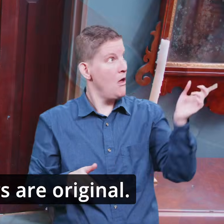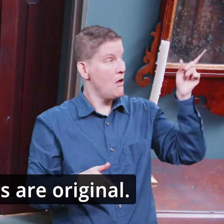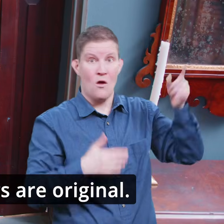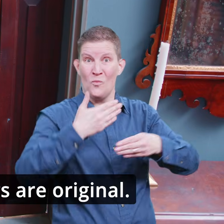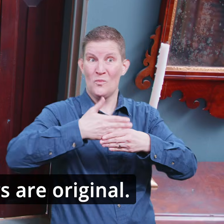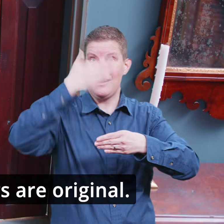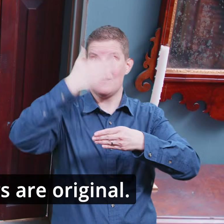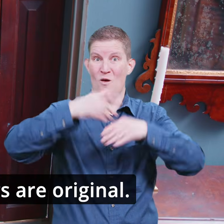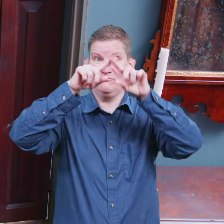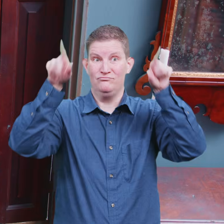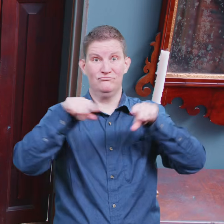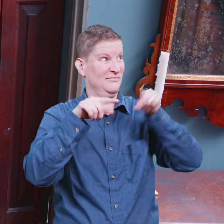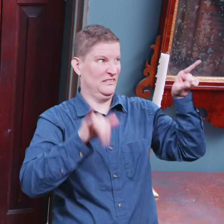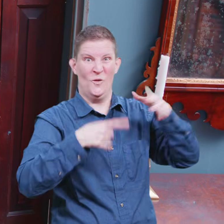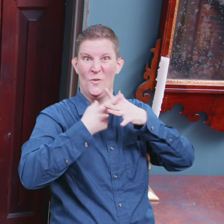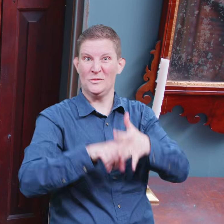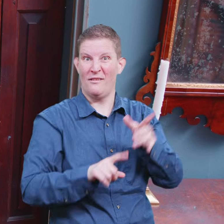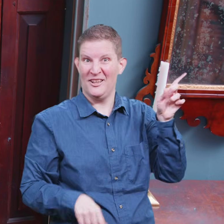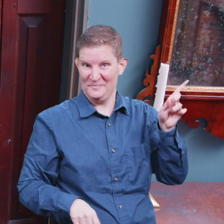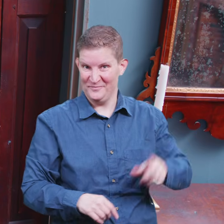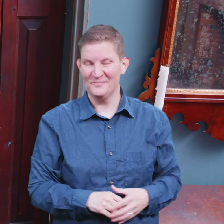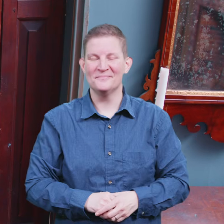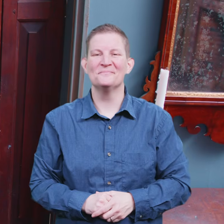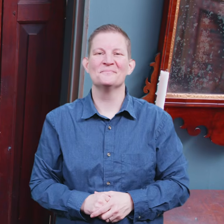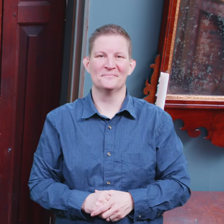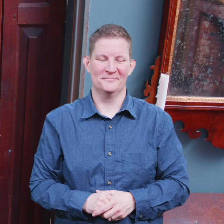Also, the window shutters are original,